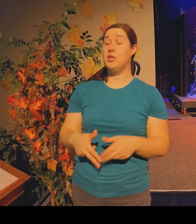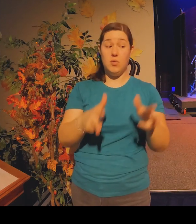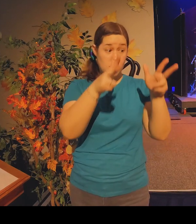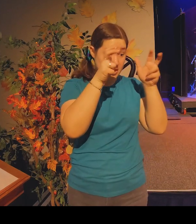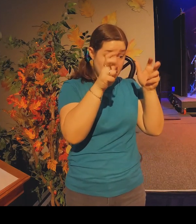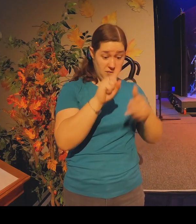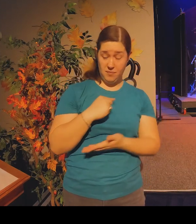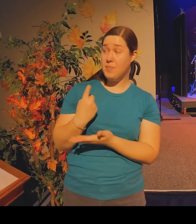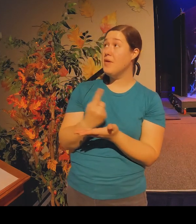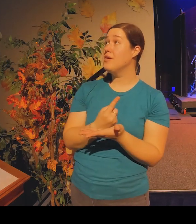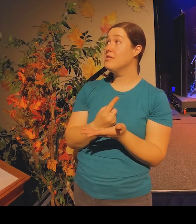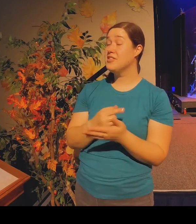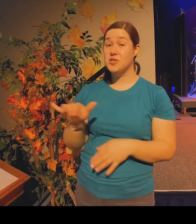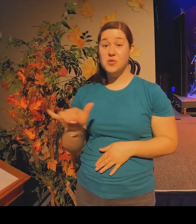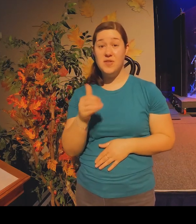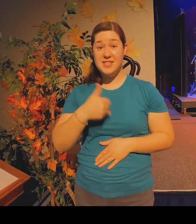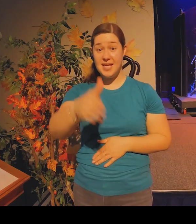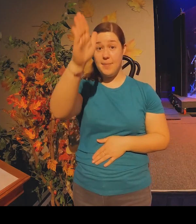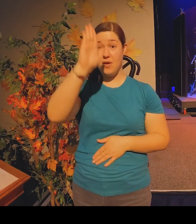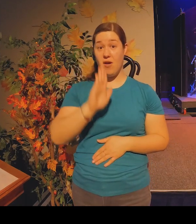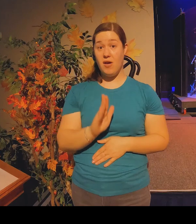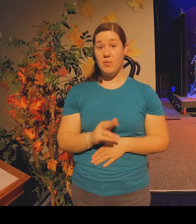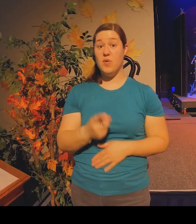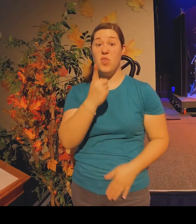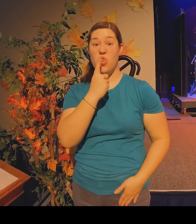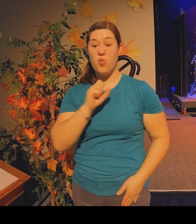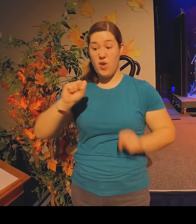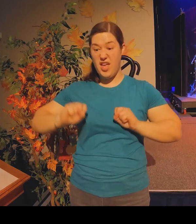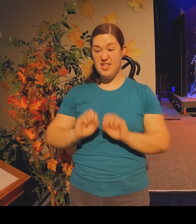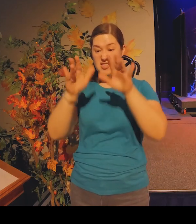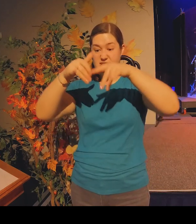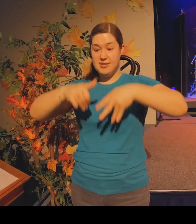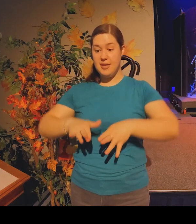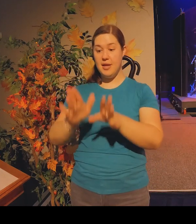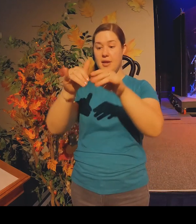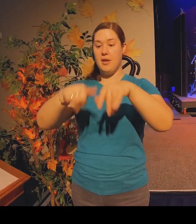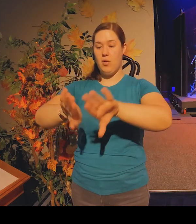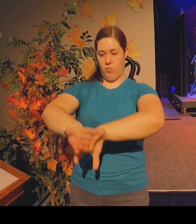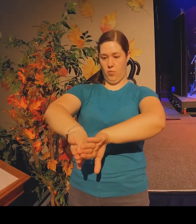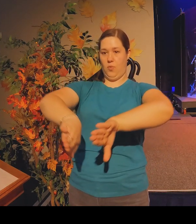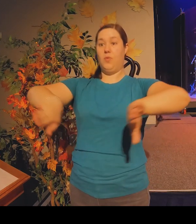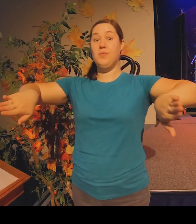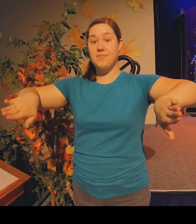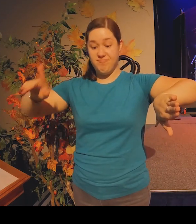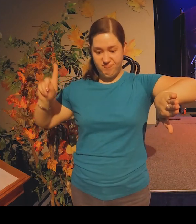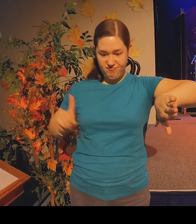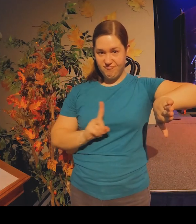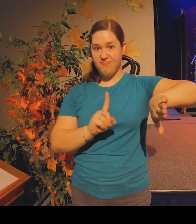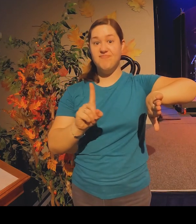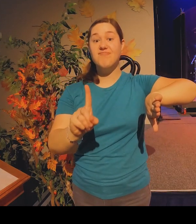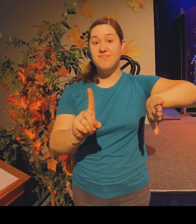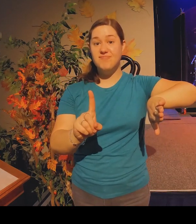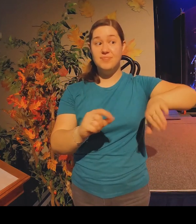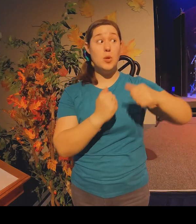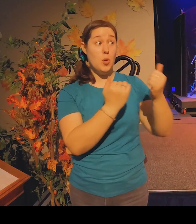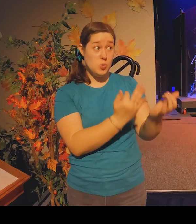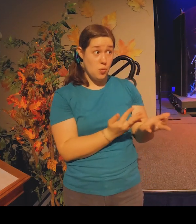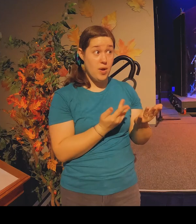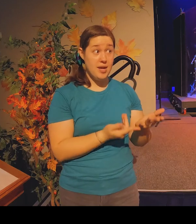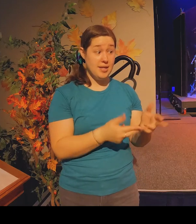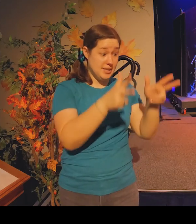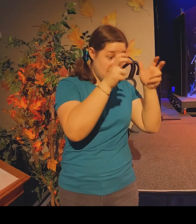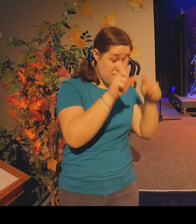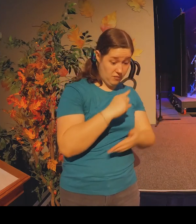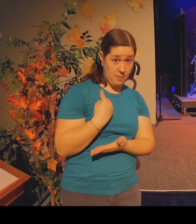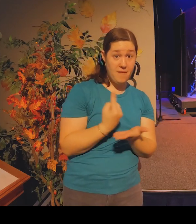The same God that parted the Red Sea is waiting to hear from us. The same God who raised Jesus Christ from the dead is waiting to hear from